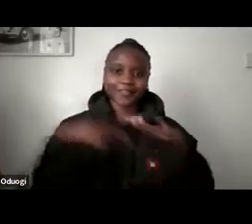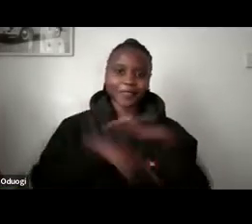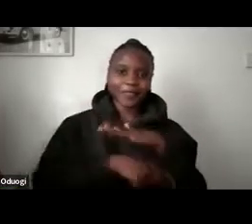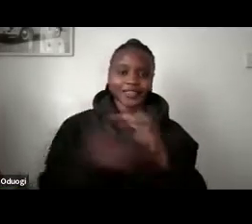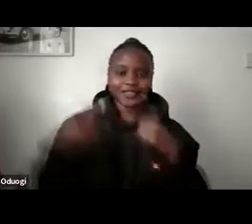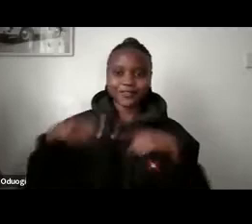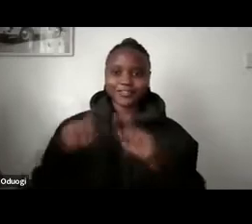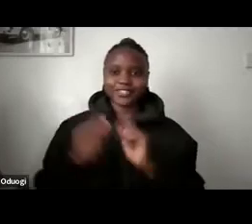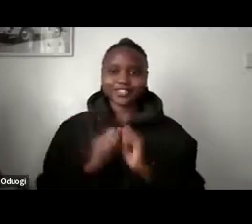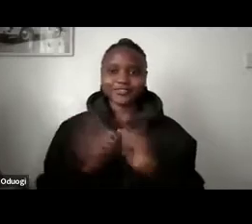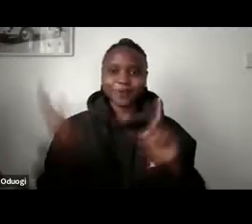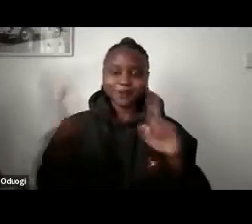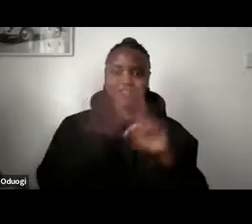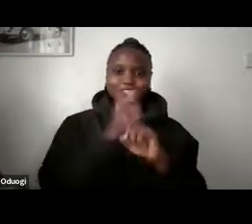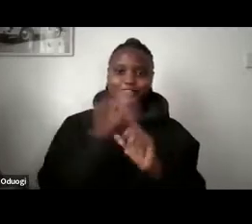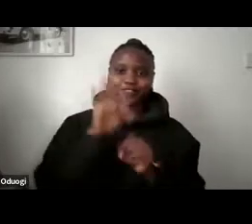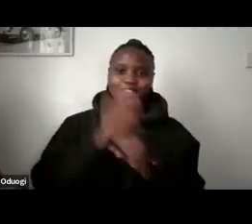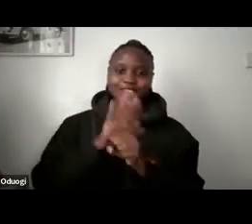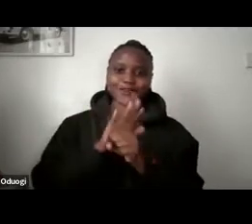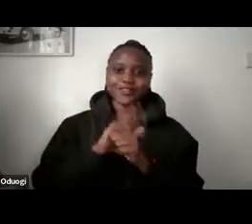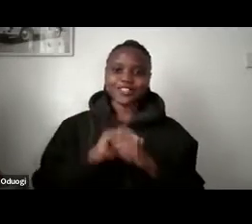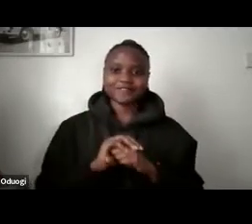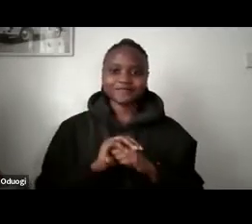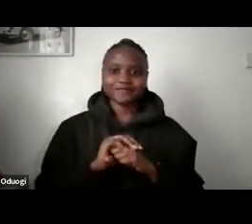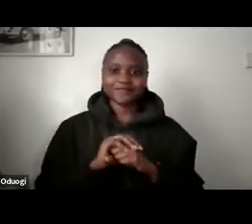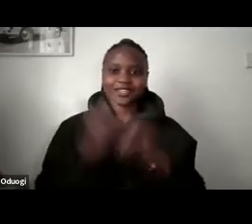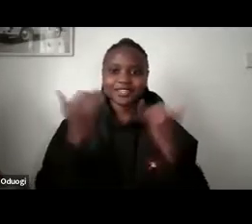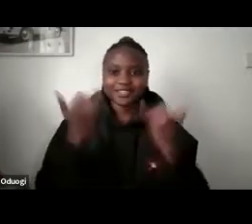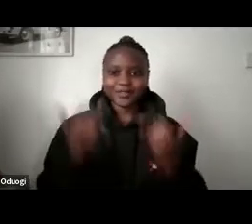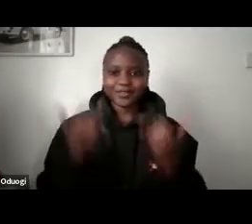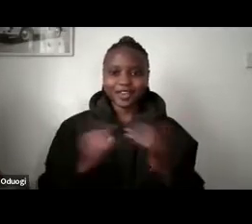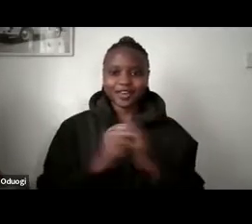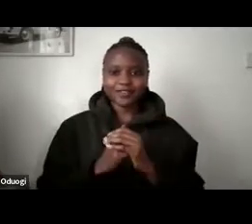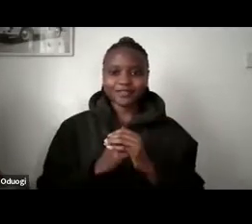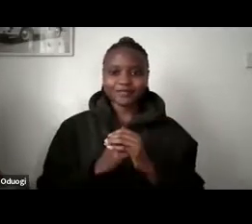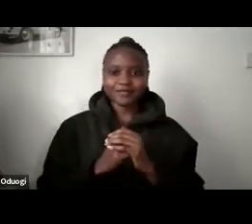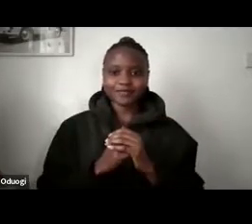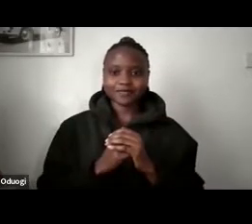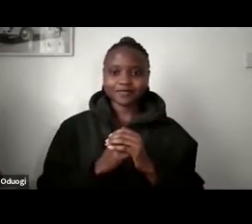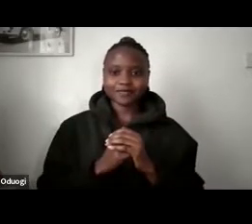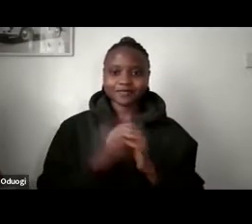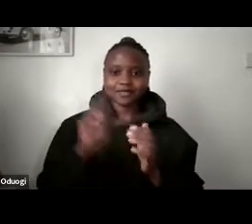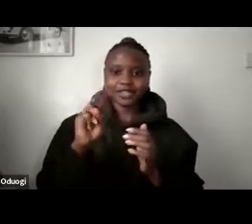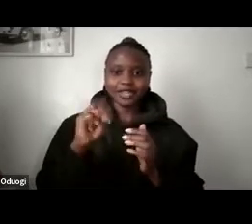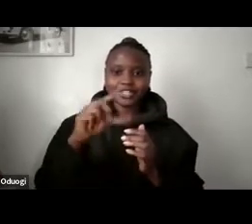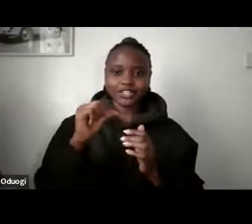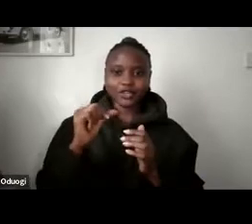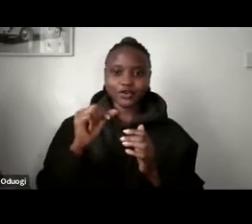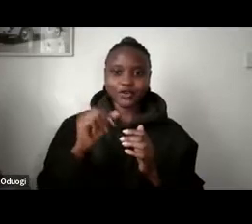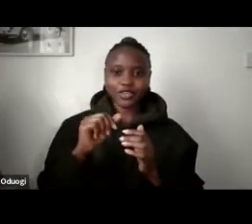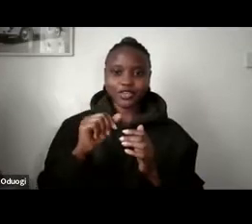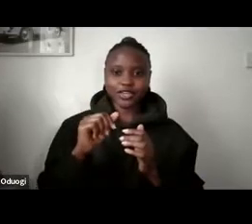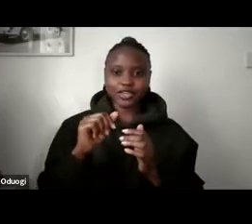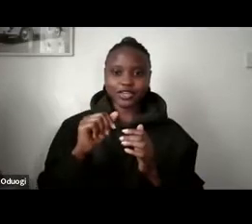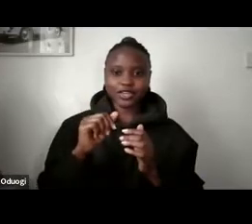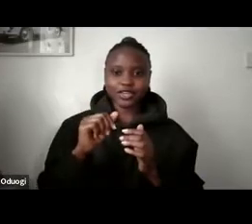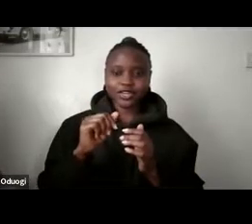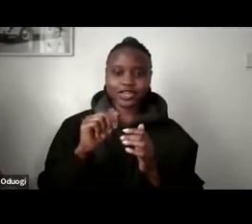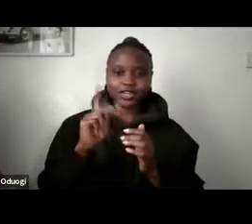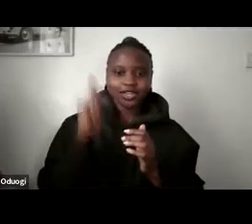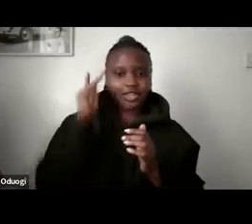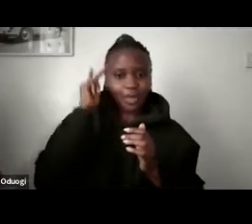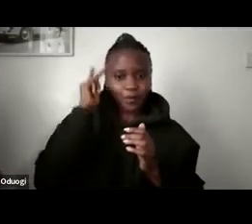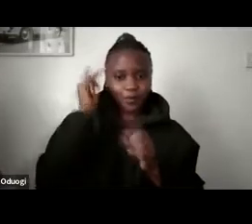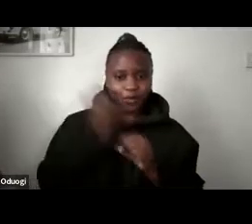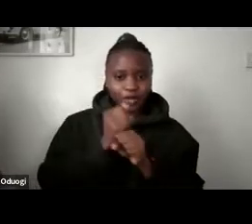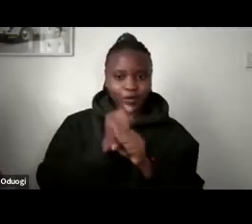lot. So now I'm currently volunteering for an NGO in Kiambu and also working for the French embassy